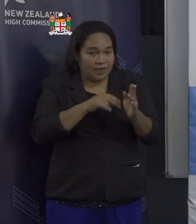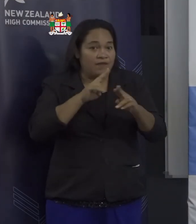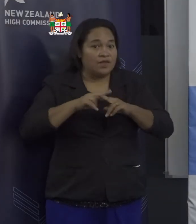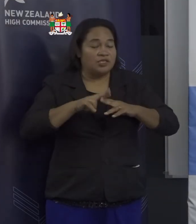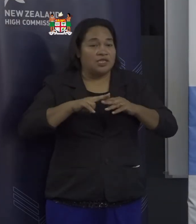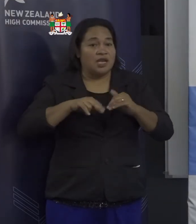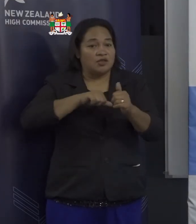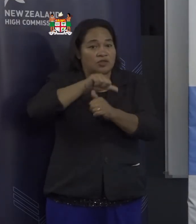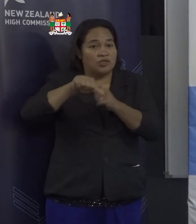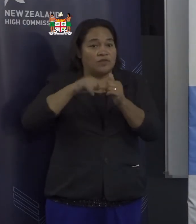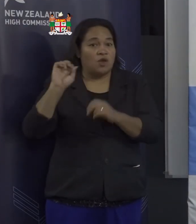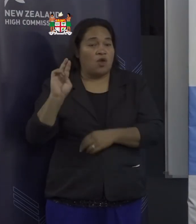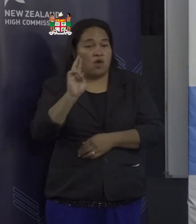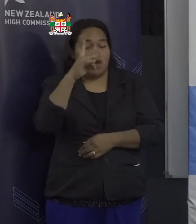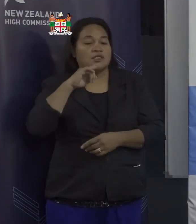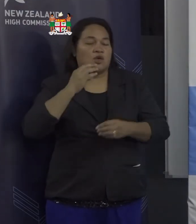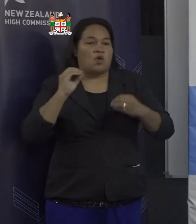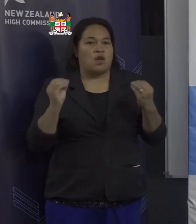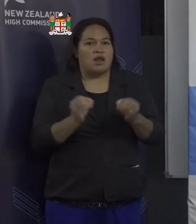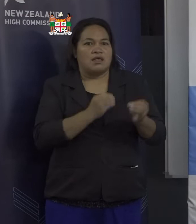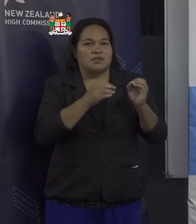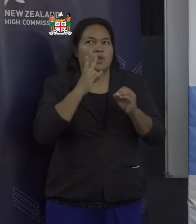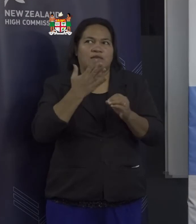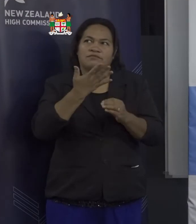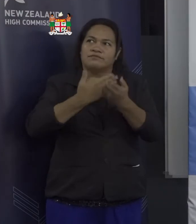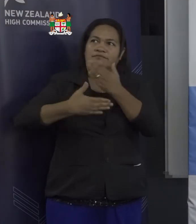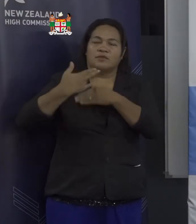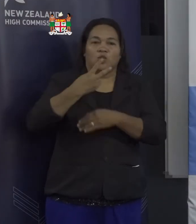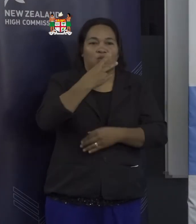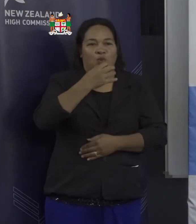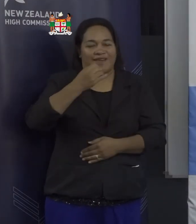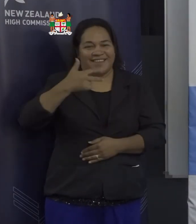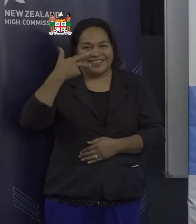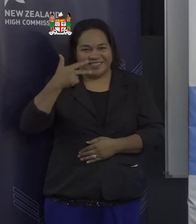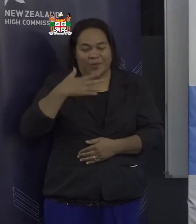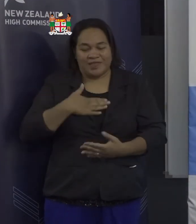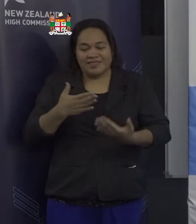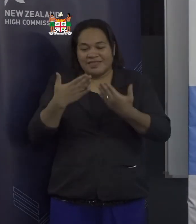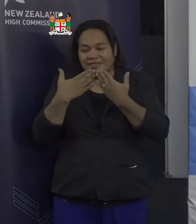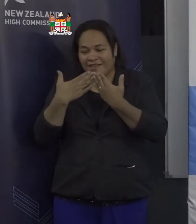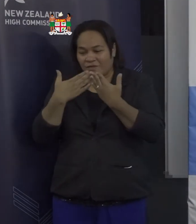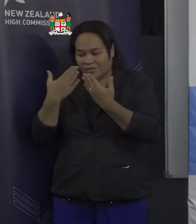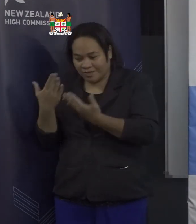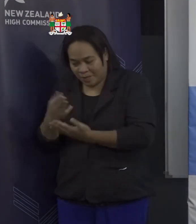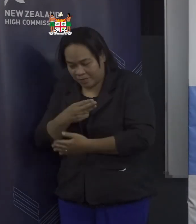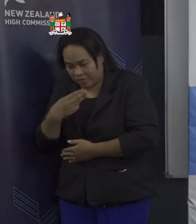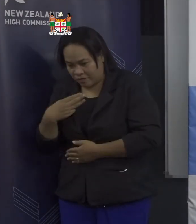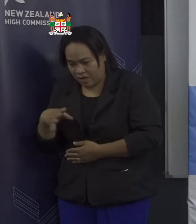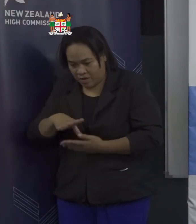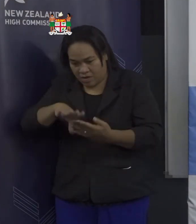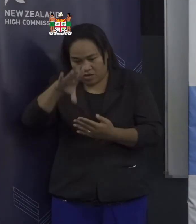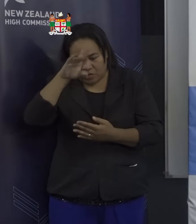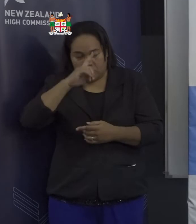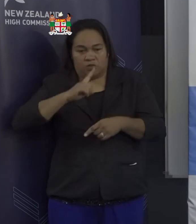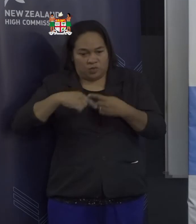been jointly organising this annual competition since 2008. We are so thankful to the Ministry of Education for their